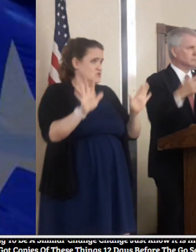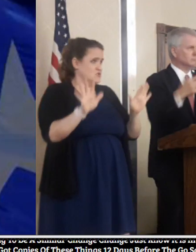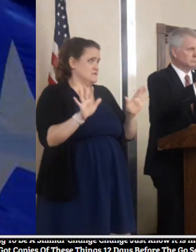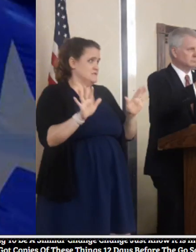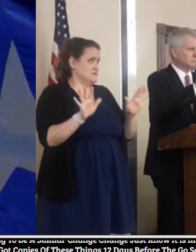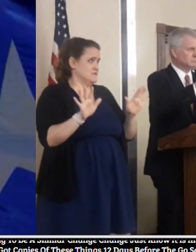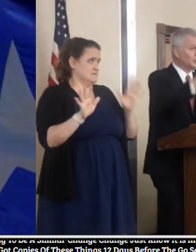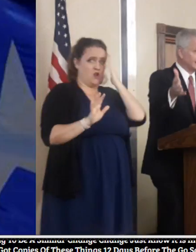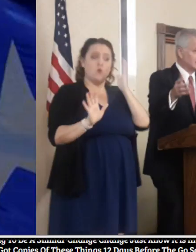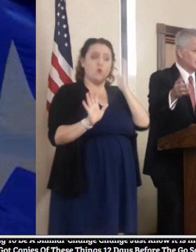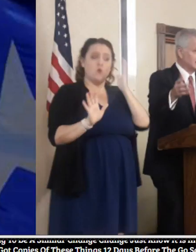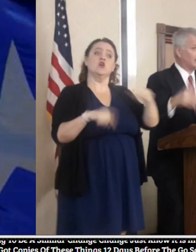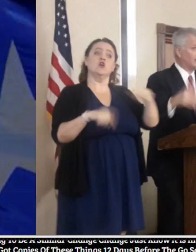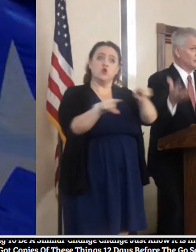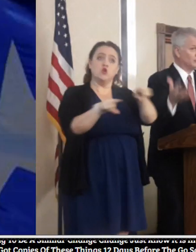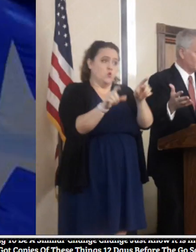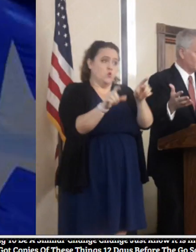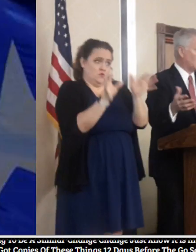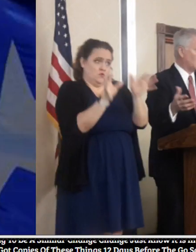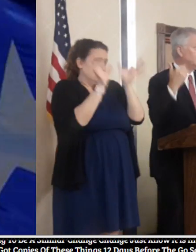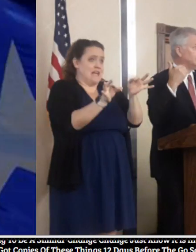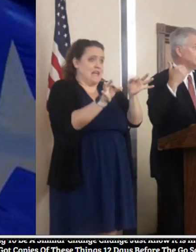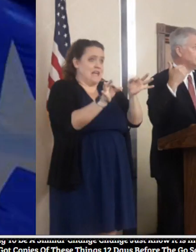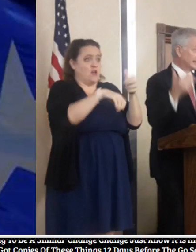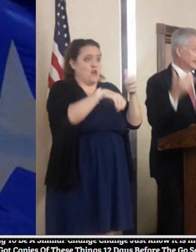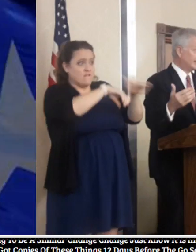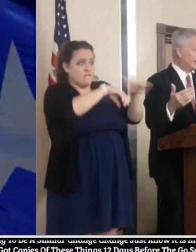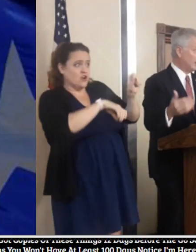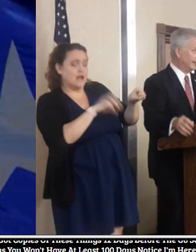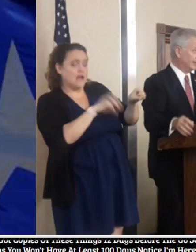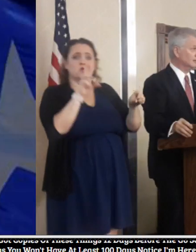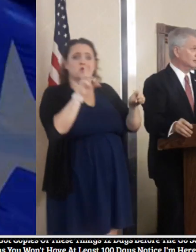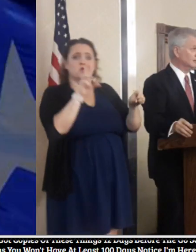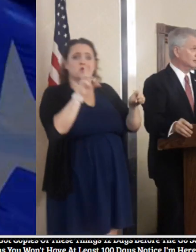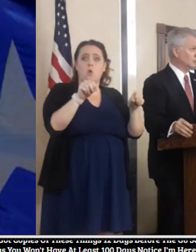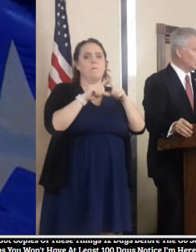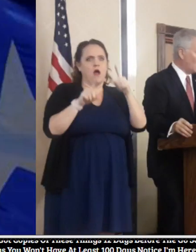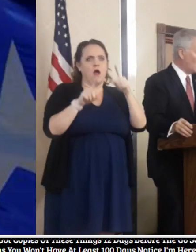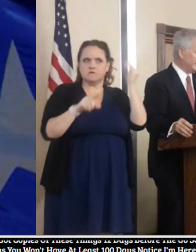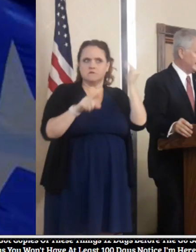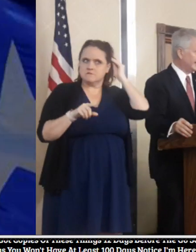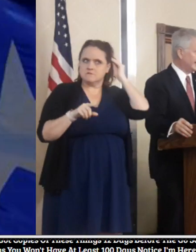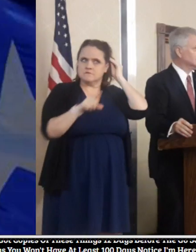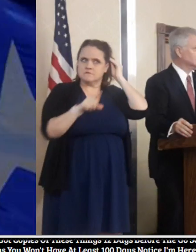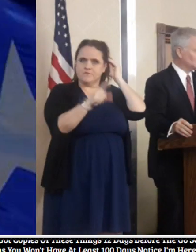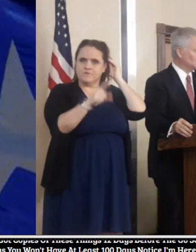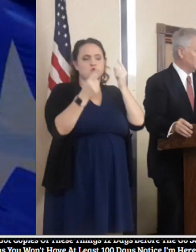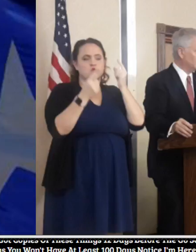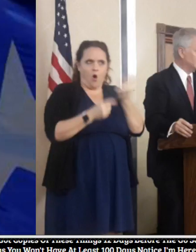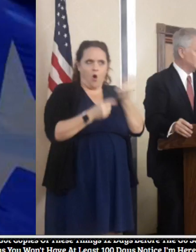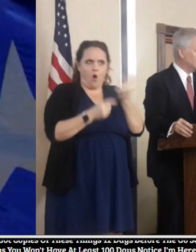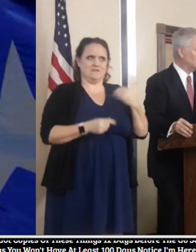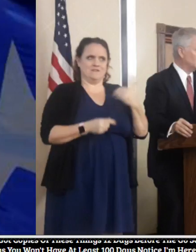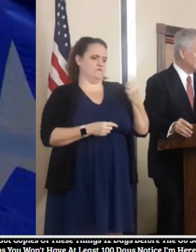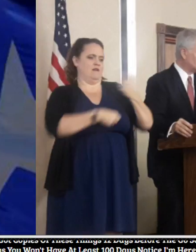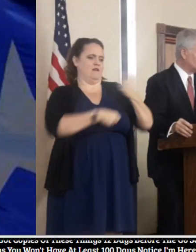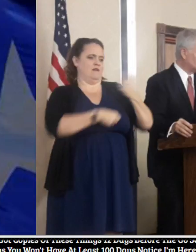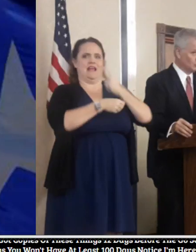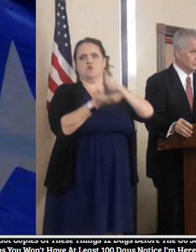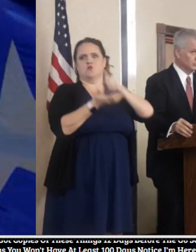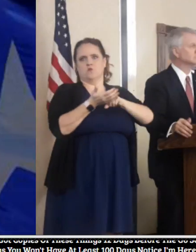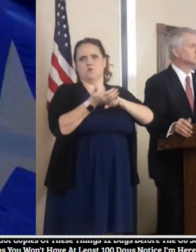You guys get to decide whether to refer or not, but please keep in mind, you will always get 12 days notice at least on